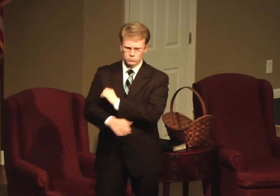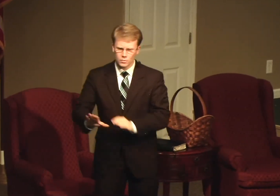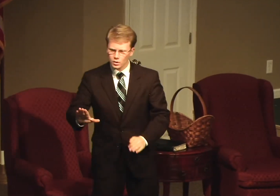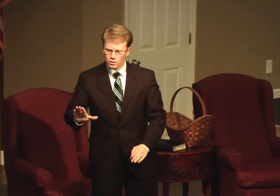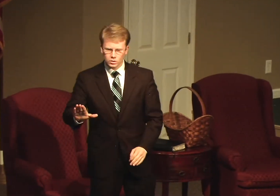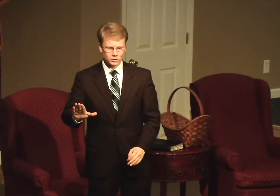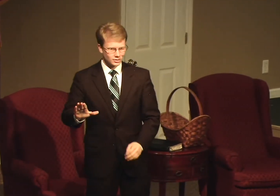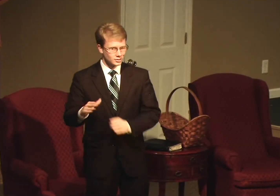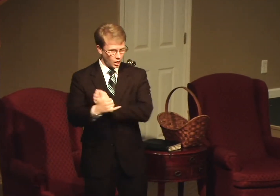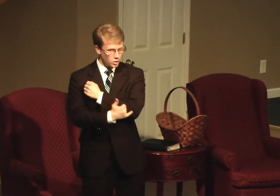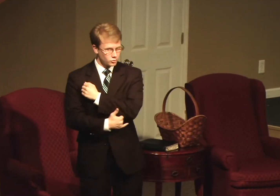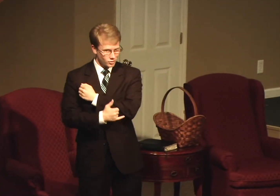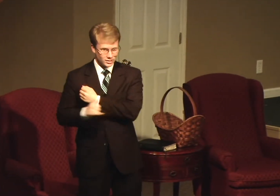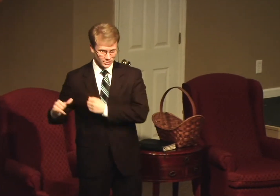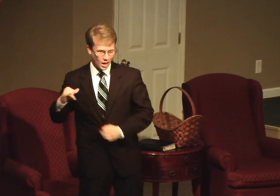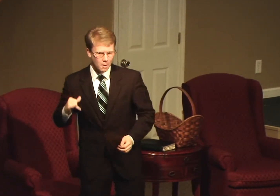We're from the same country.